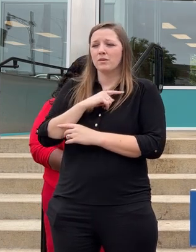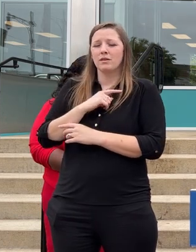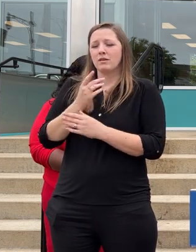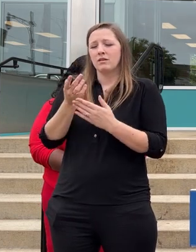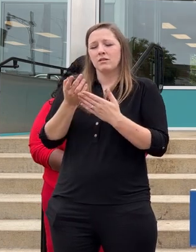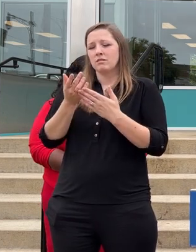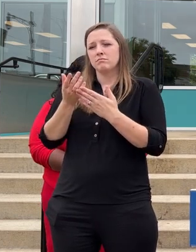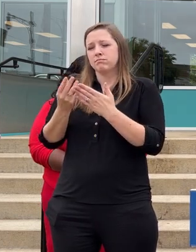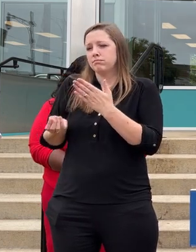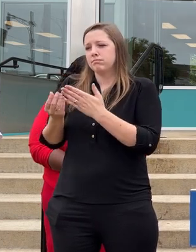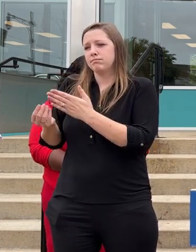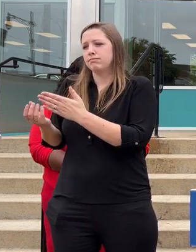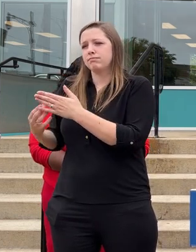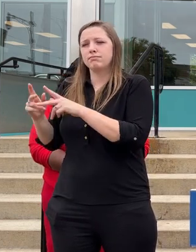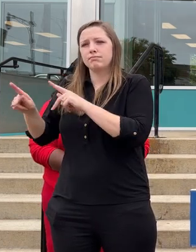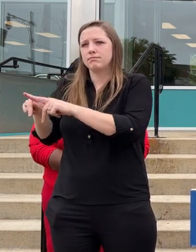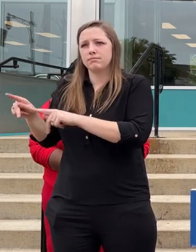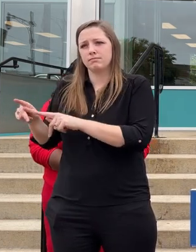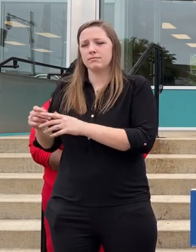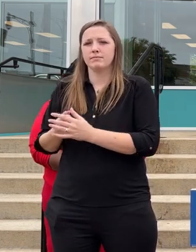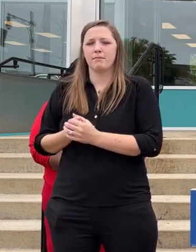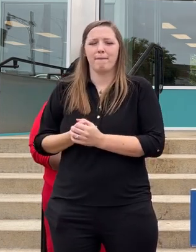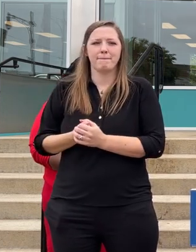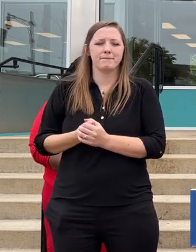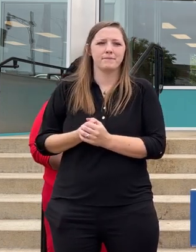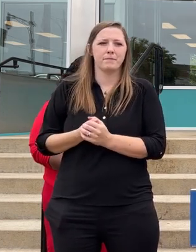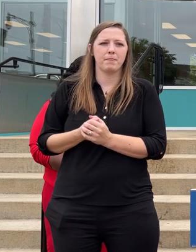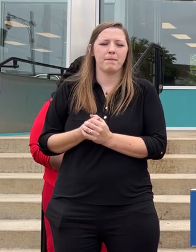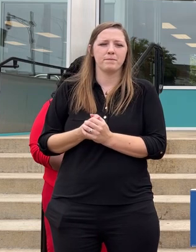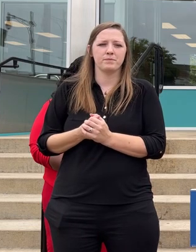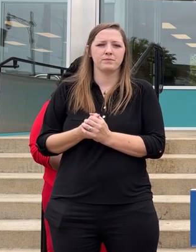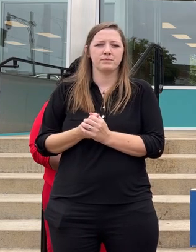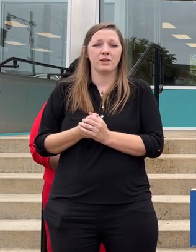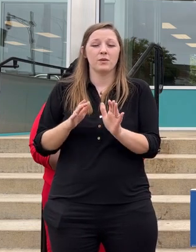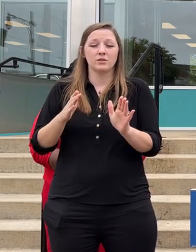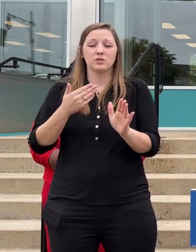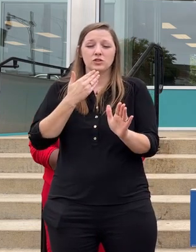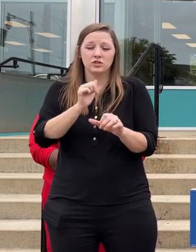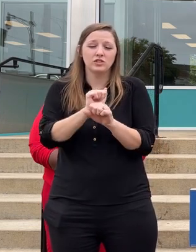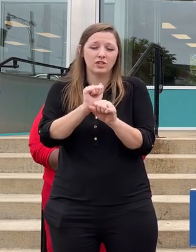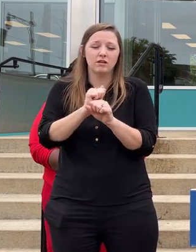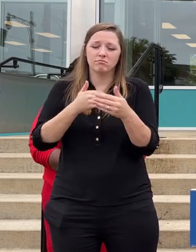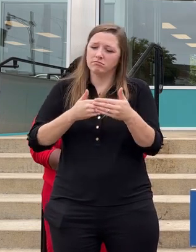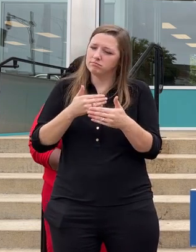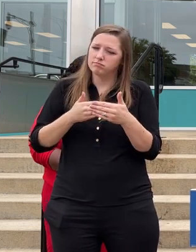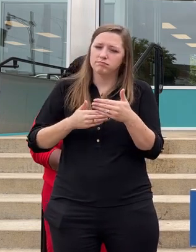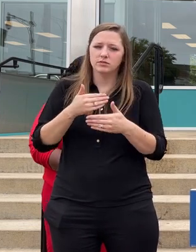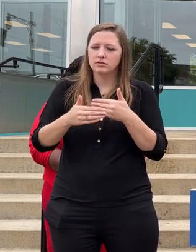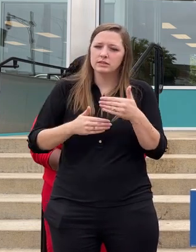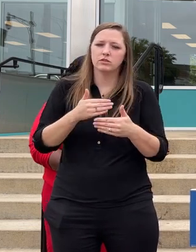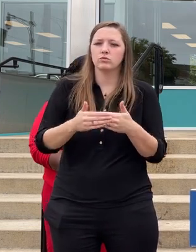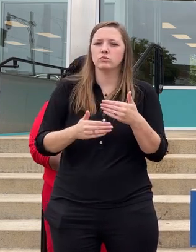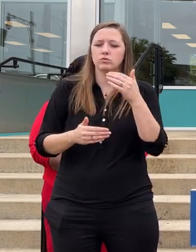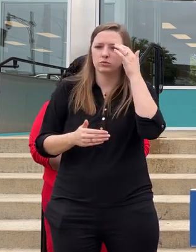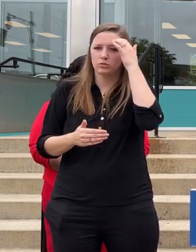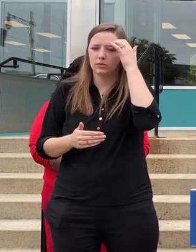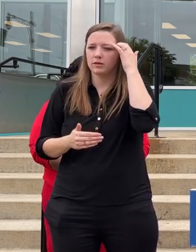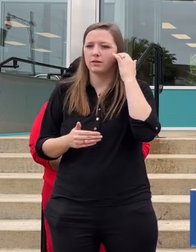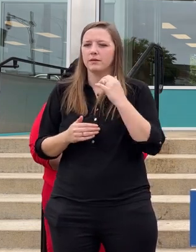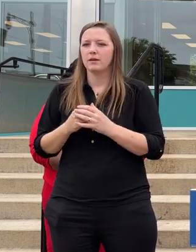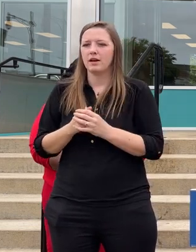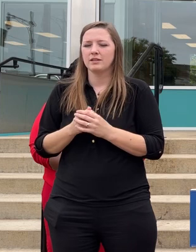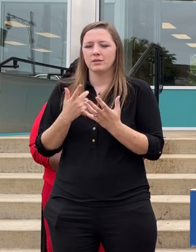many people last year in the blizzard. We've always done a very good job of getting through blizzards and winter storms without losing many individuals in our